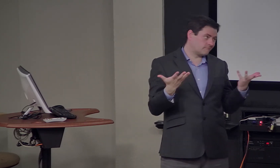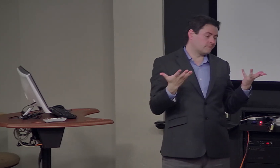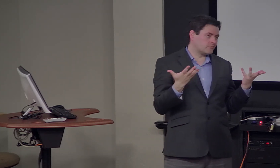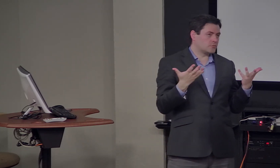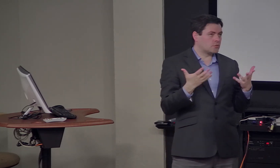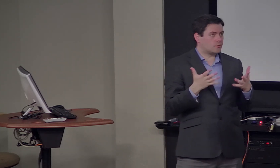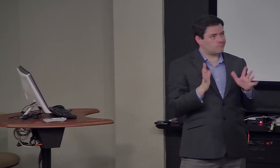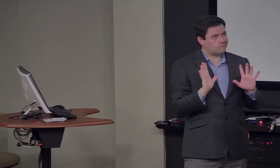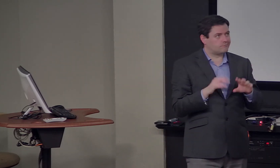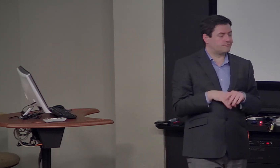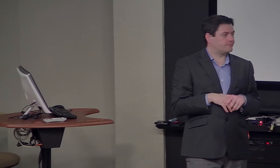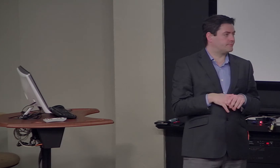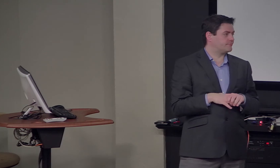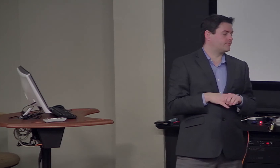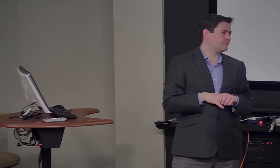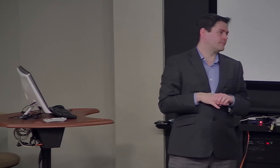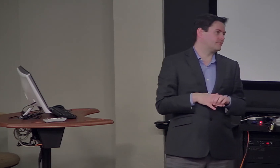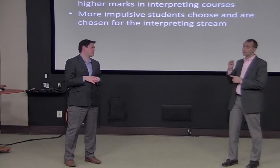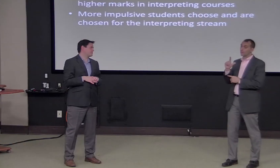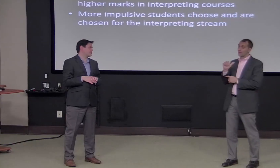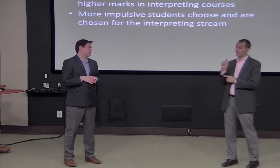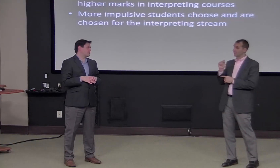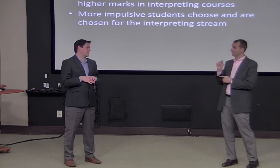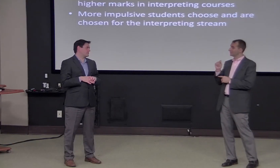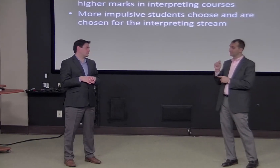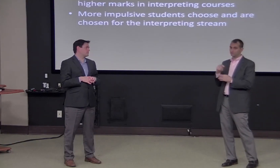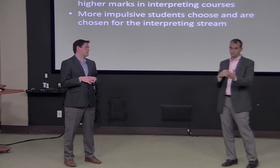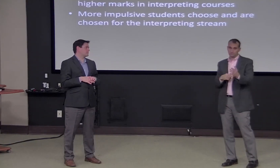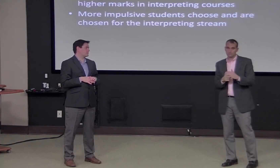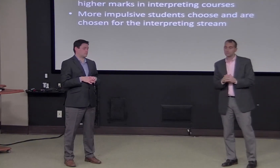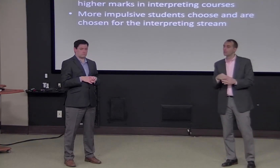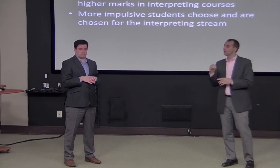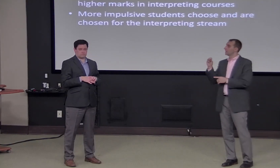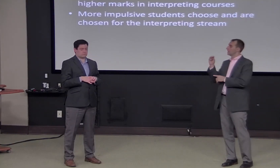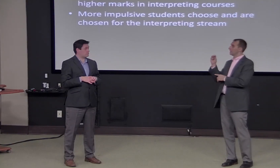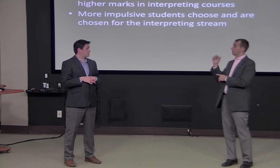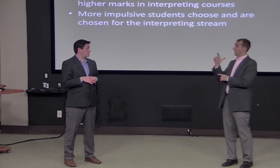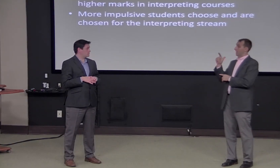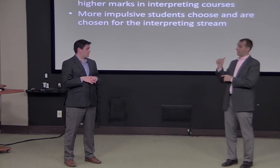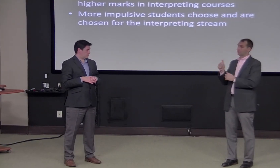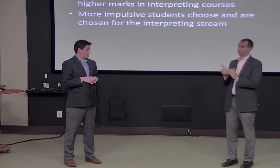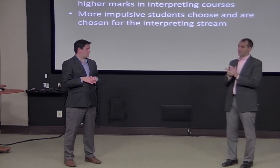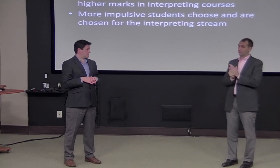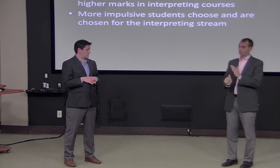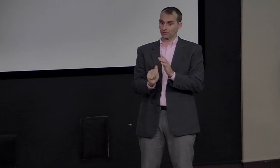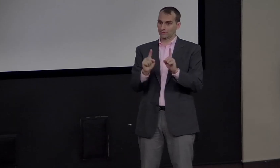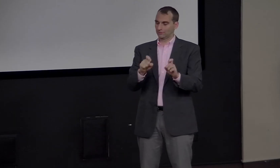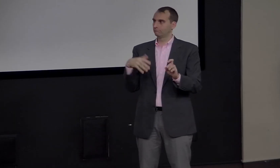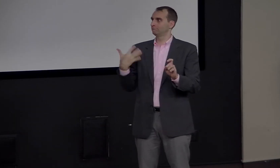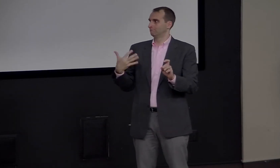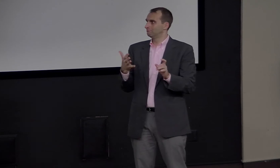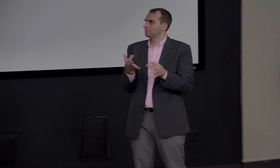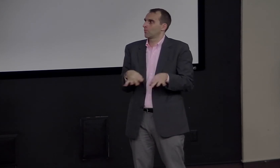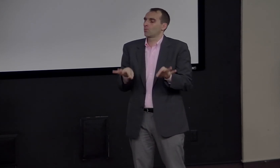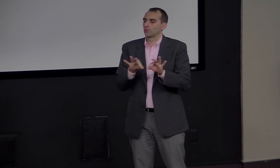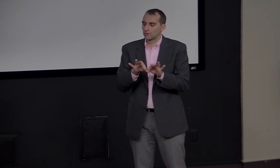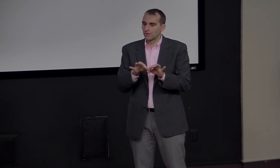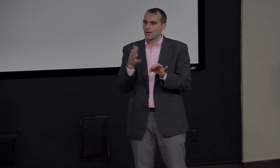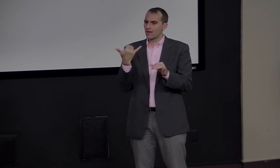to develop those interpreting skills? So we just have to find a way to be able to do that. Right, the MLA tests,